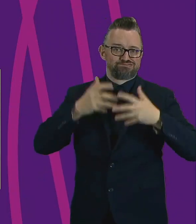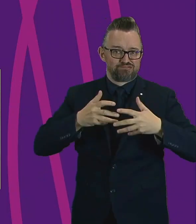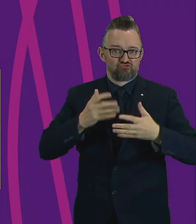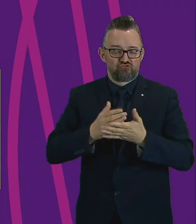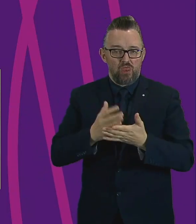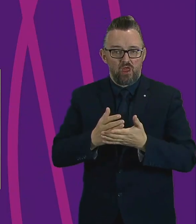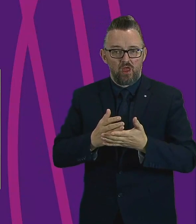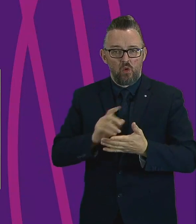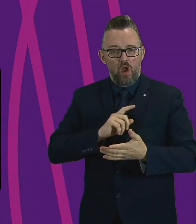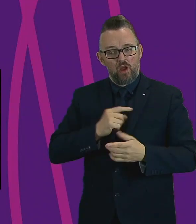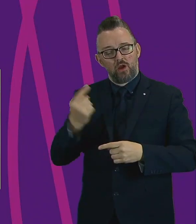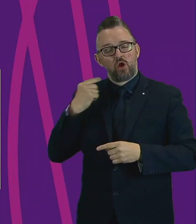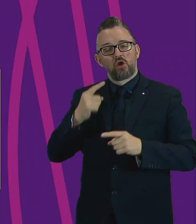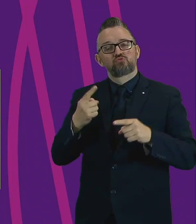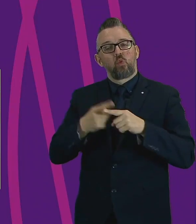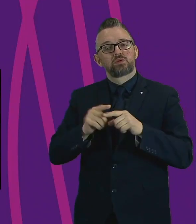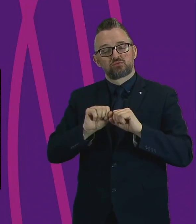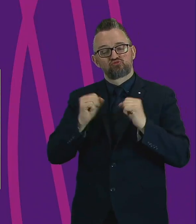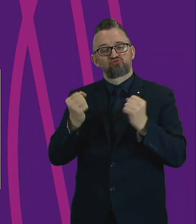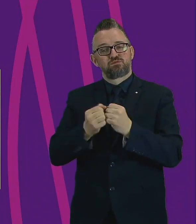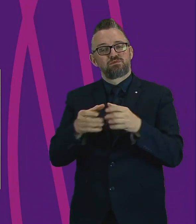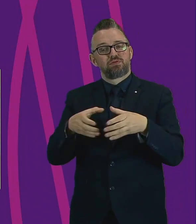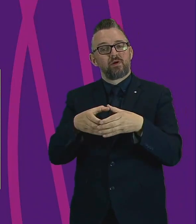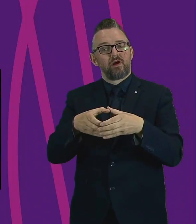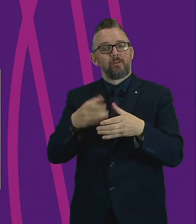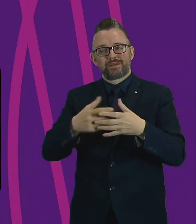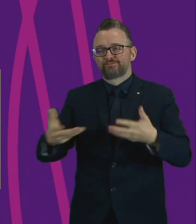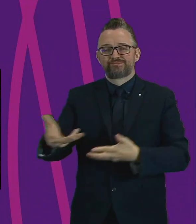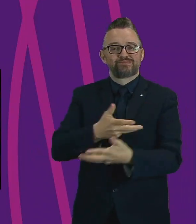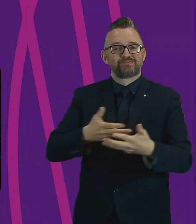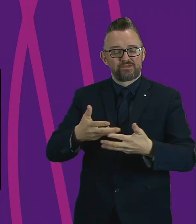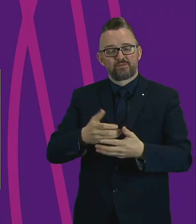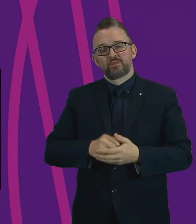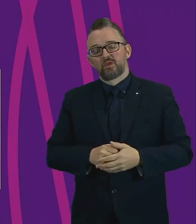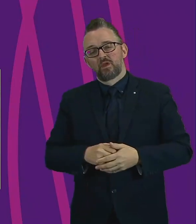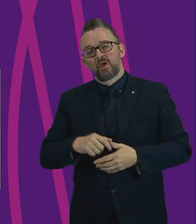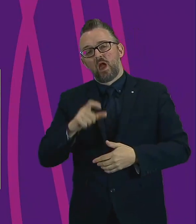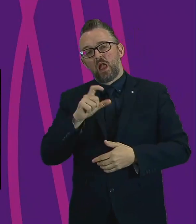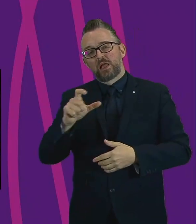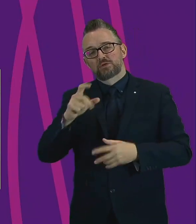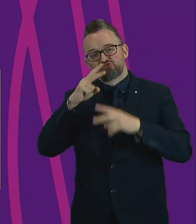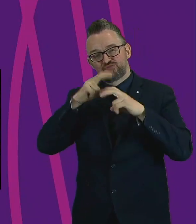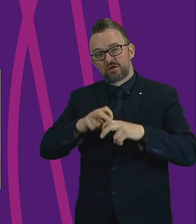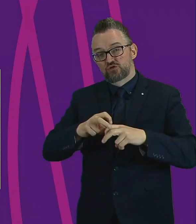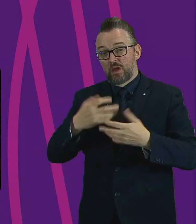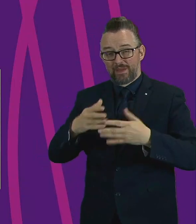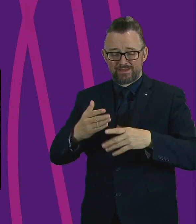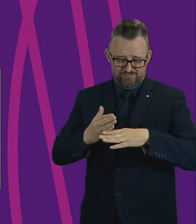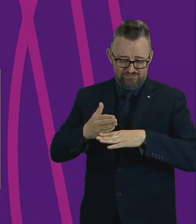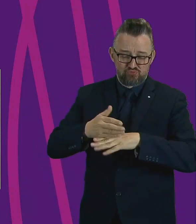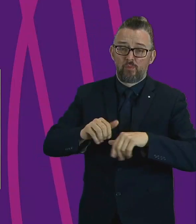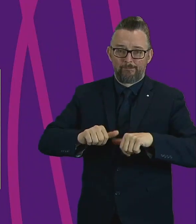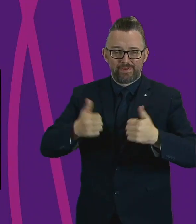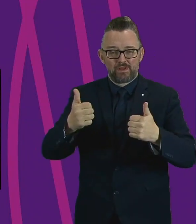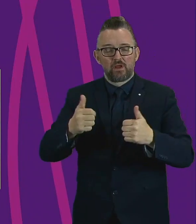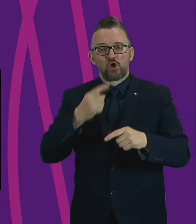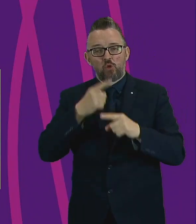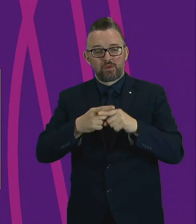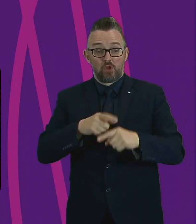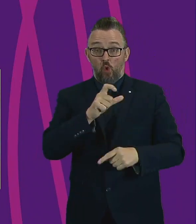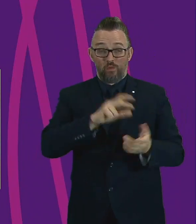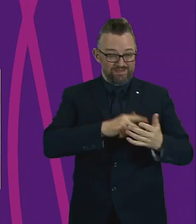of our recent cross-party group on cancer meeting. Cancer Research UK has undertaken excellent work in analysing the impact the crisis